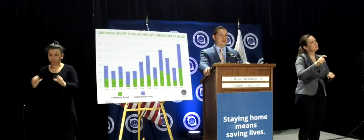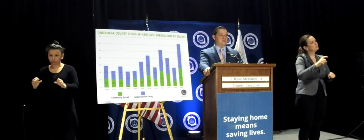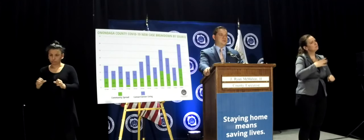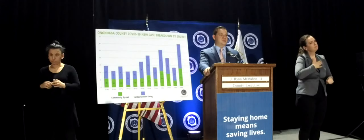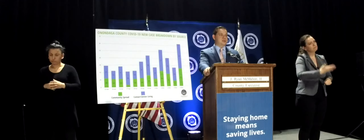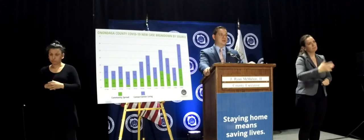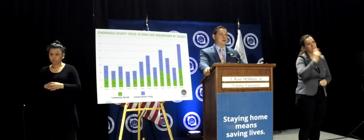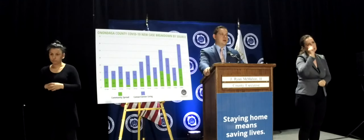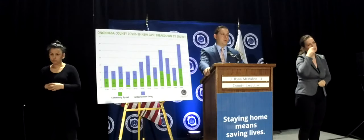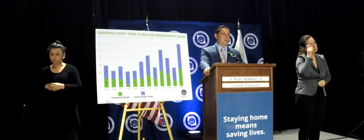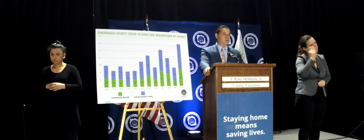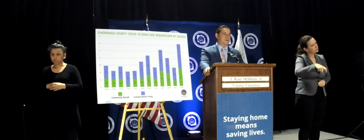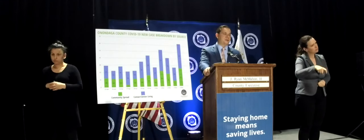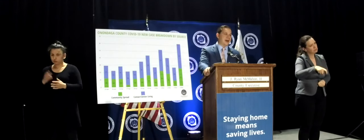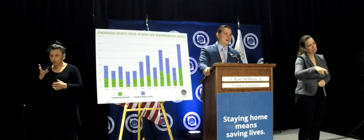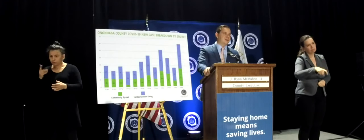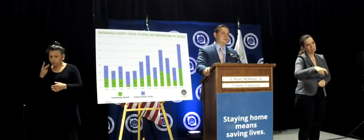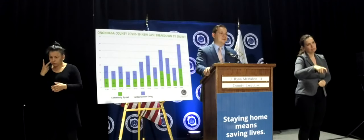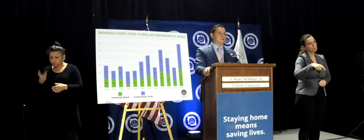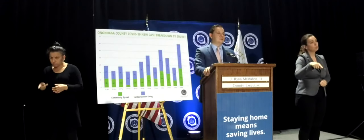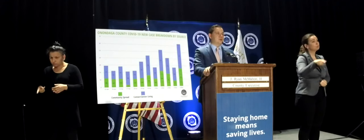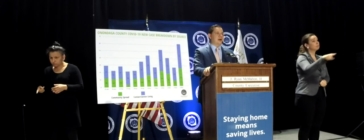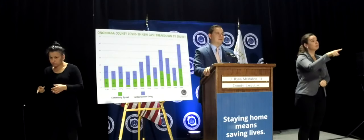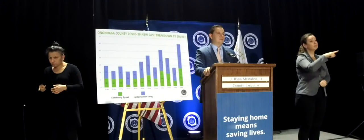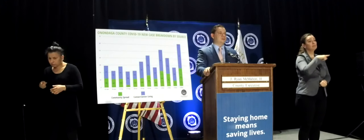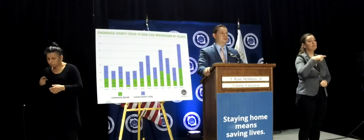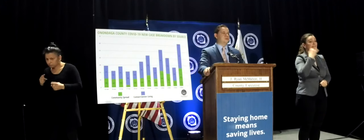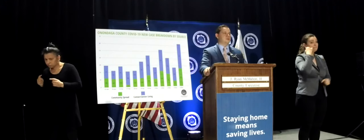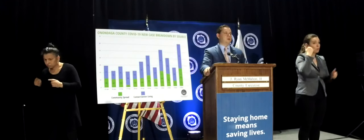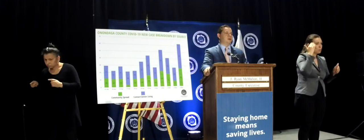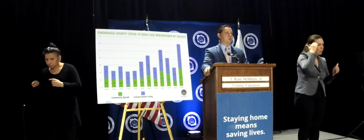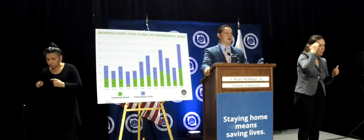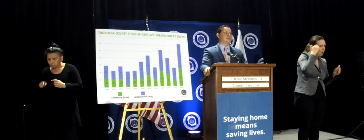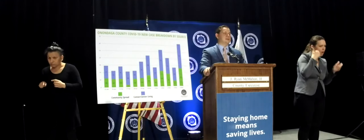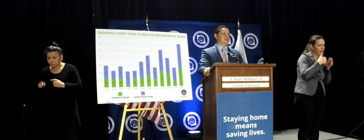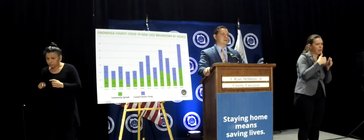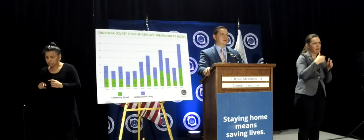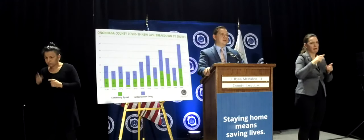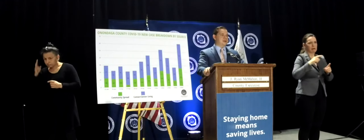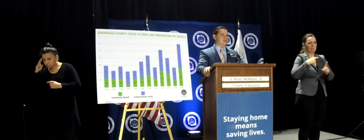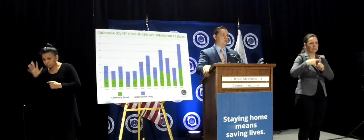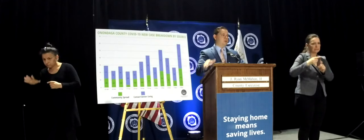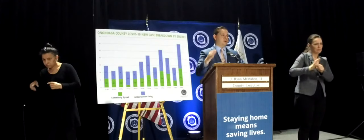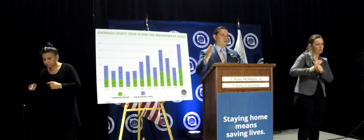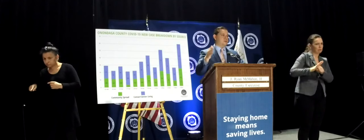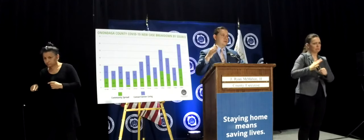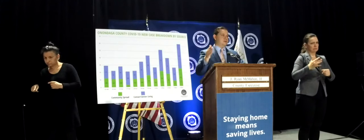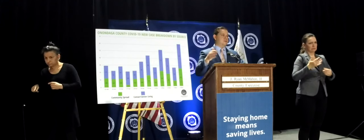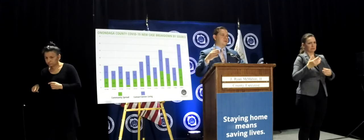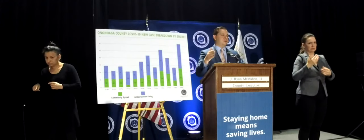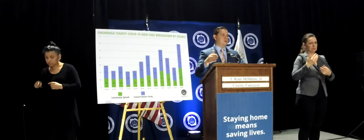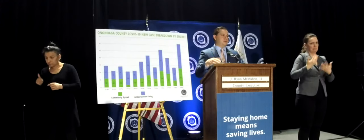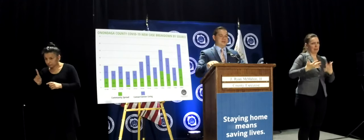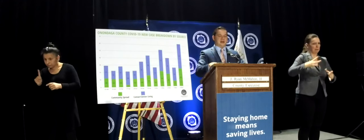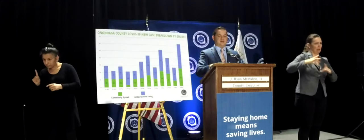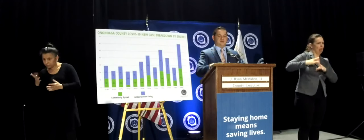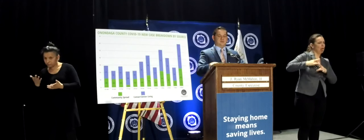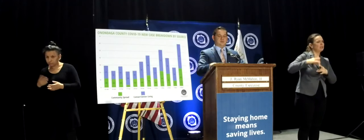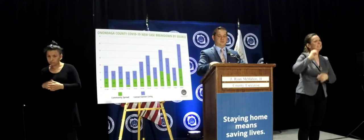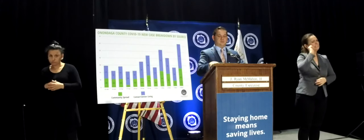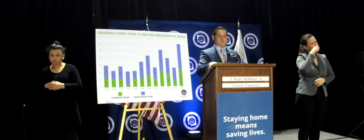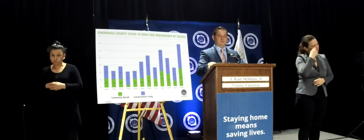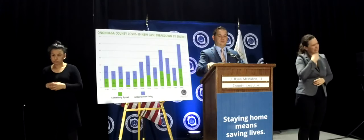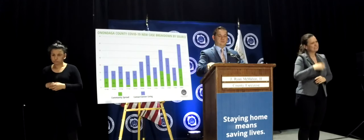of the data you see. But we want the data to drive the decision-making process, and at some point we'll see if the